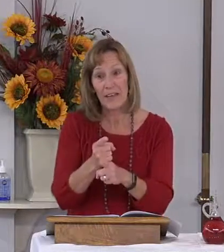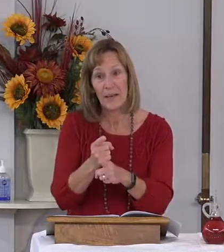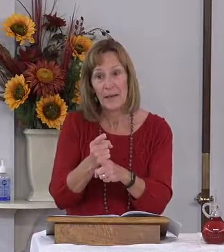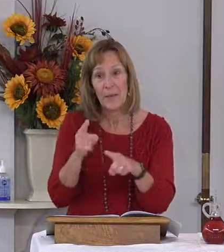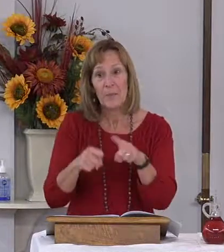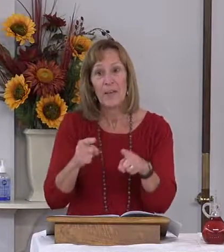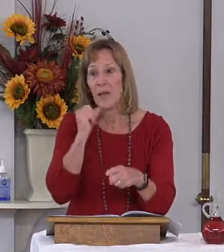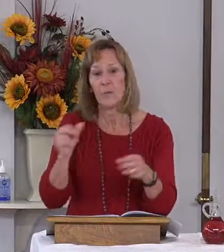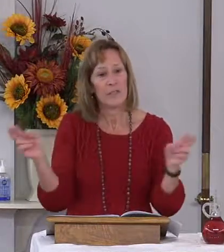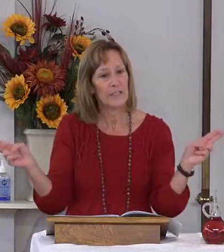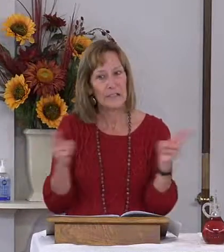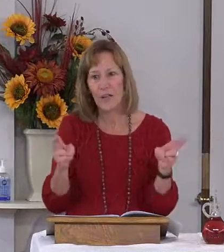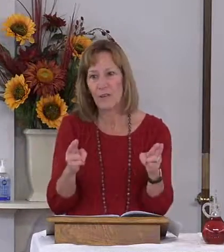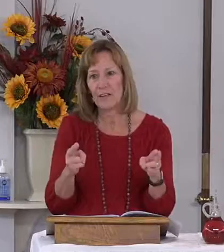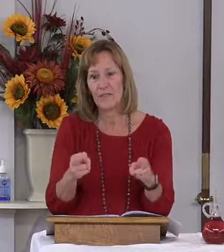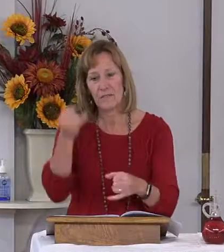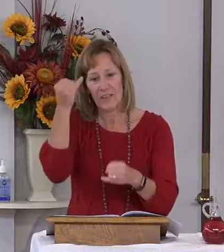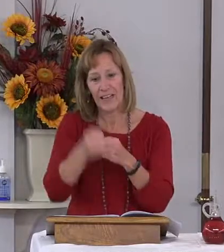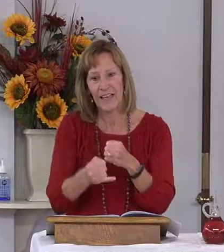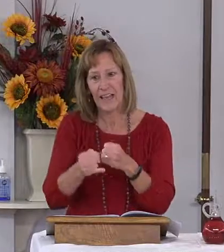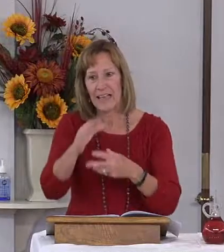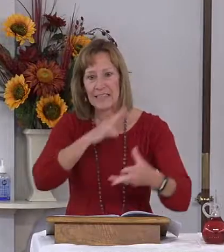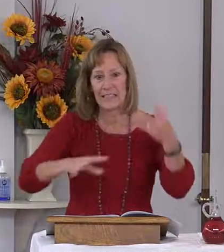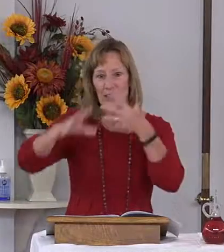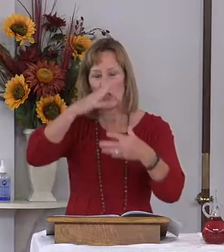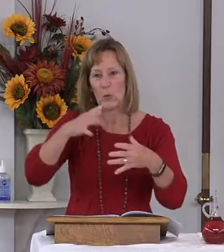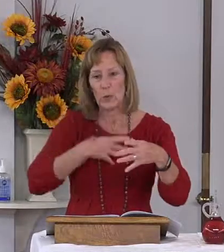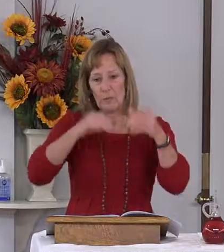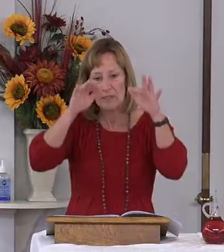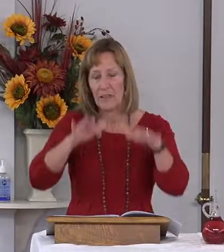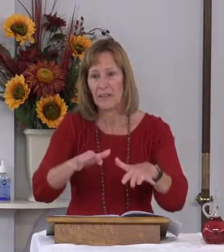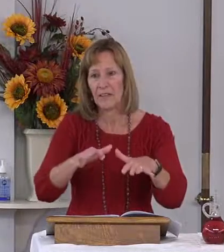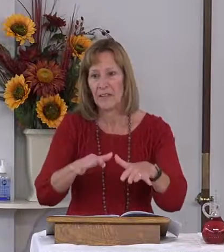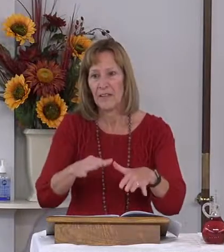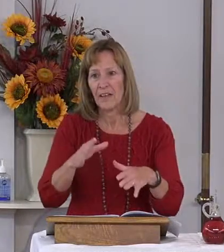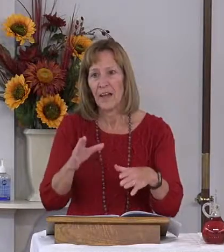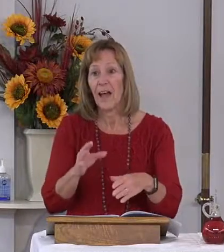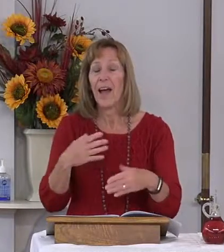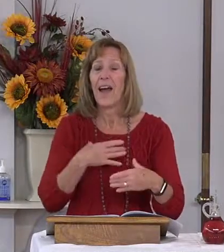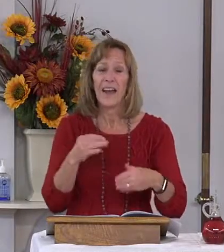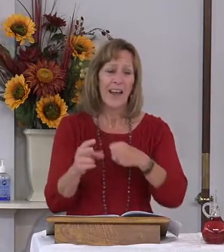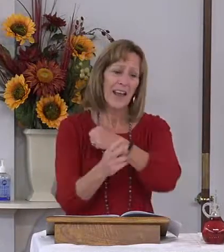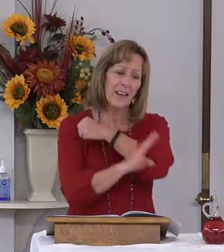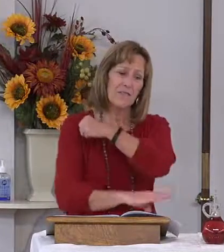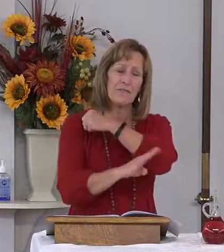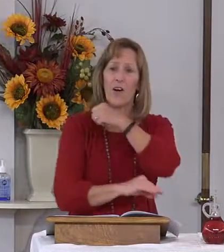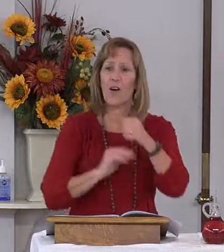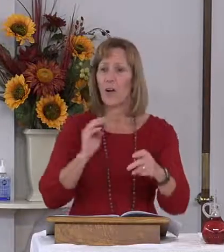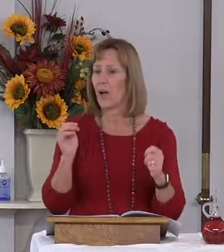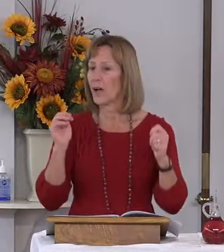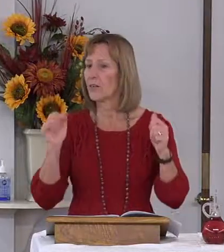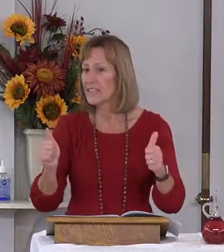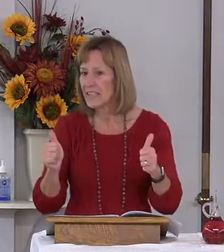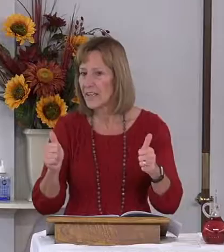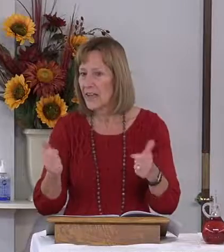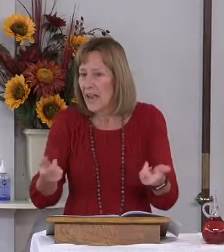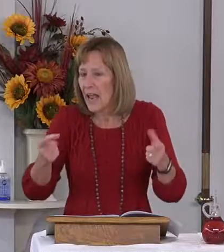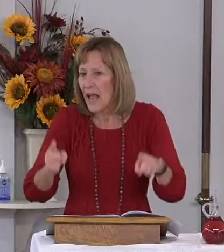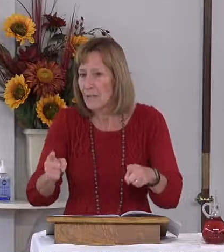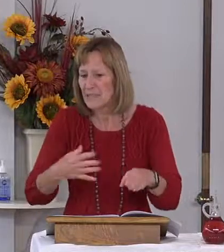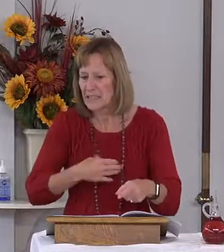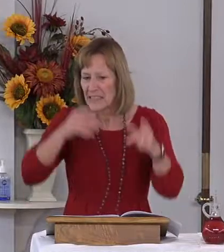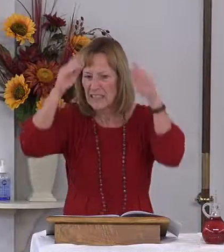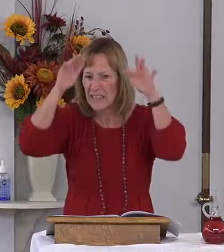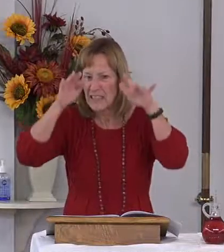I really wasn't ready for our last storm. I was just getting used to fall, and all of a sudden, we get a